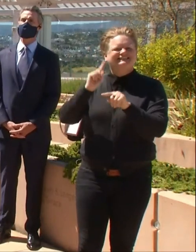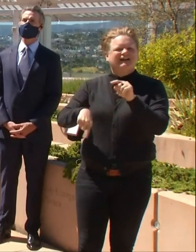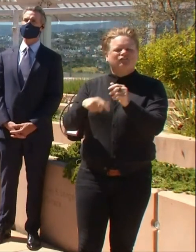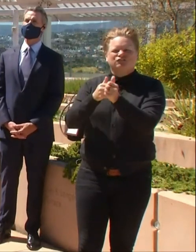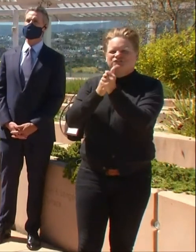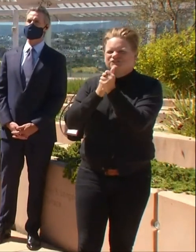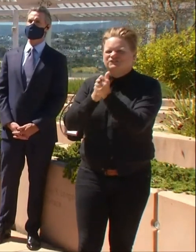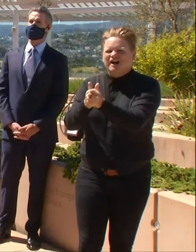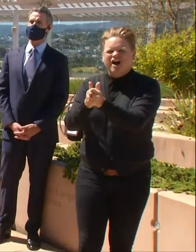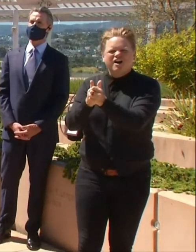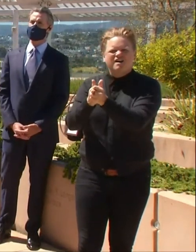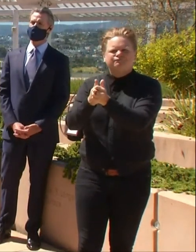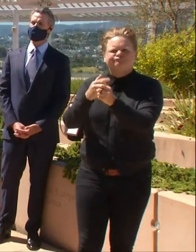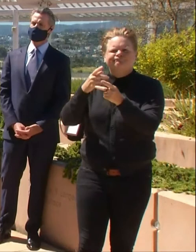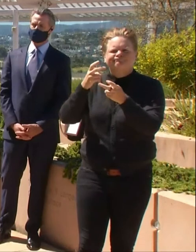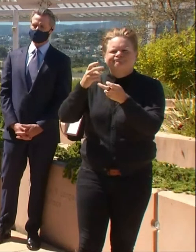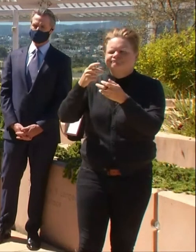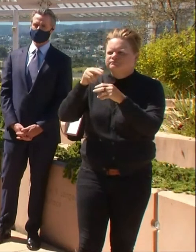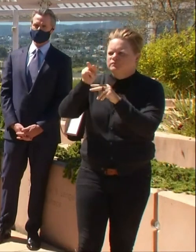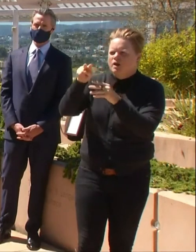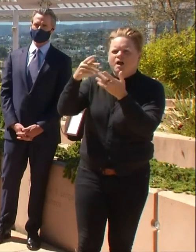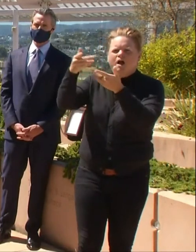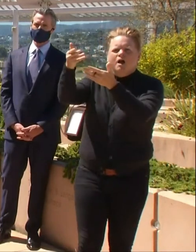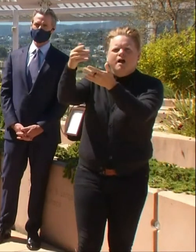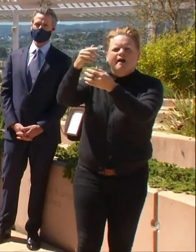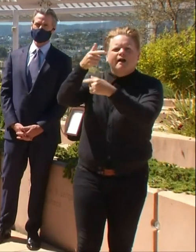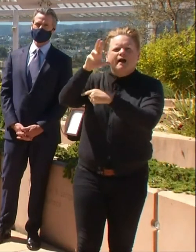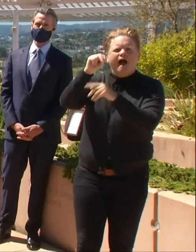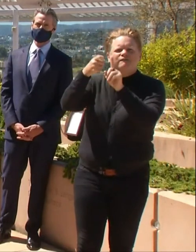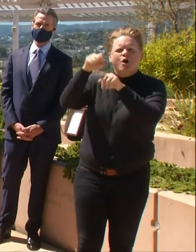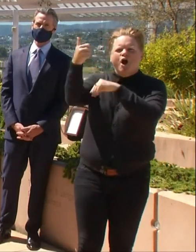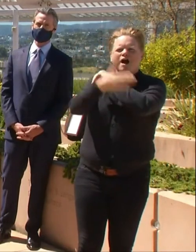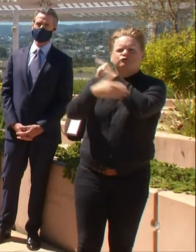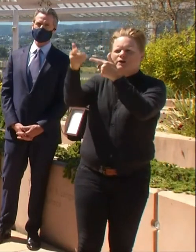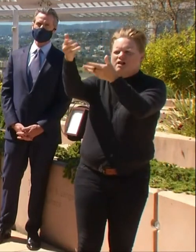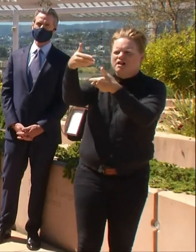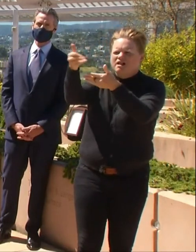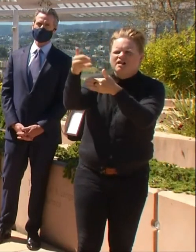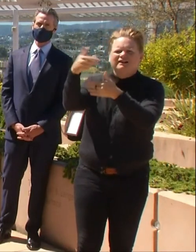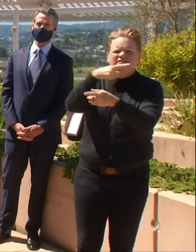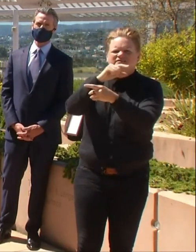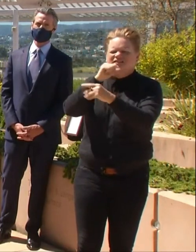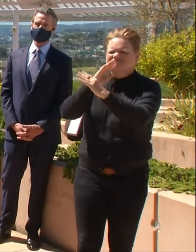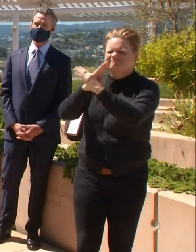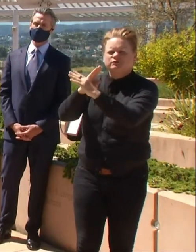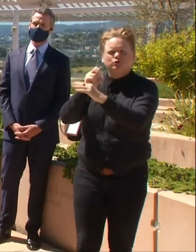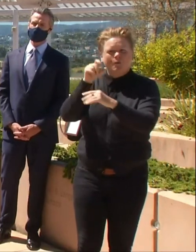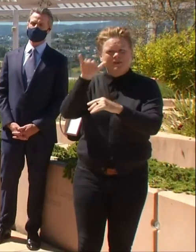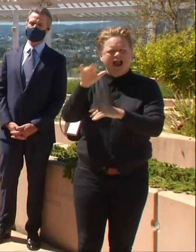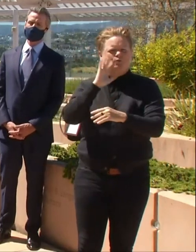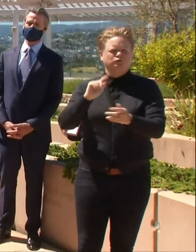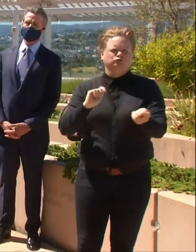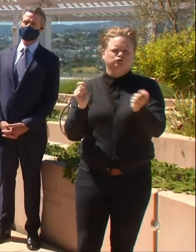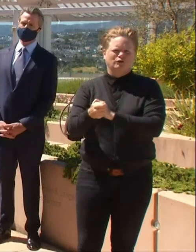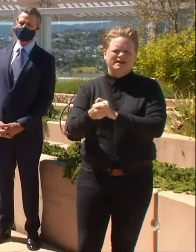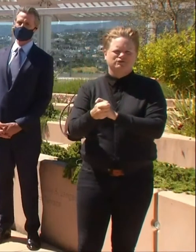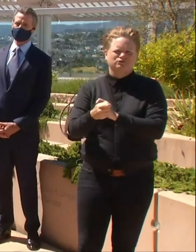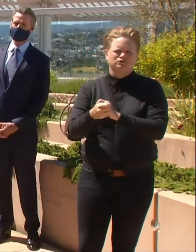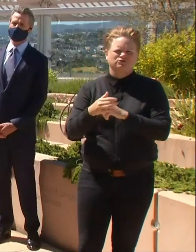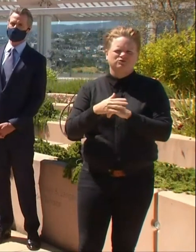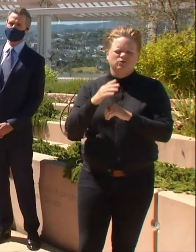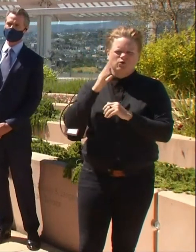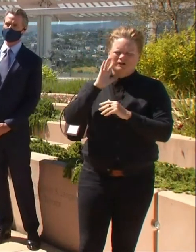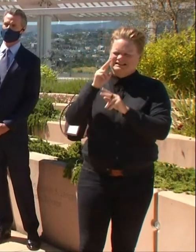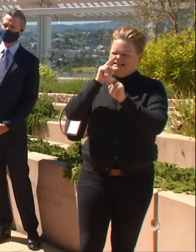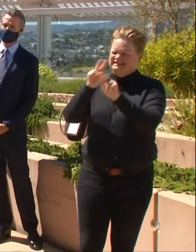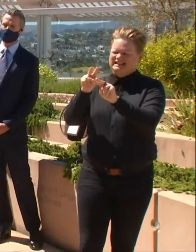something that we expect will likely change in the coming year or two with a newly nominated director for the ATF that